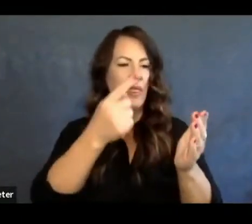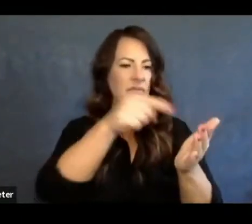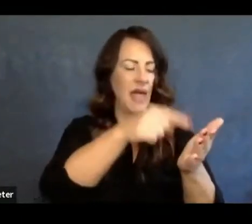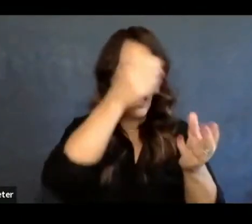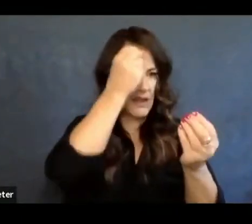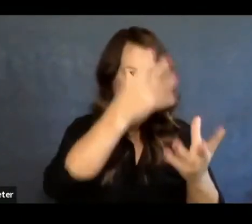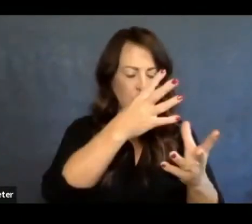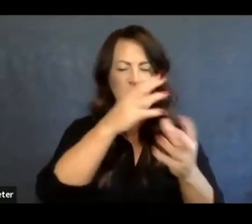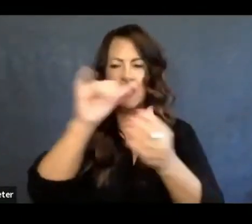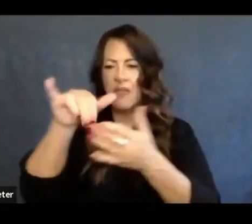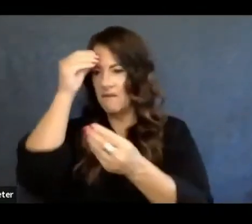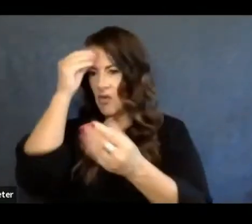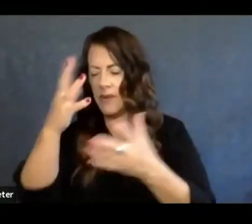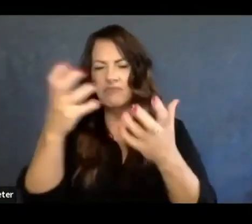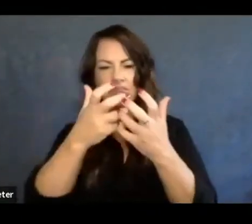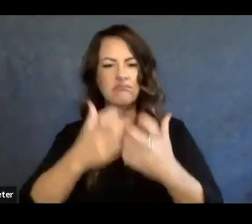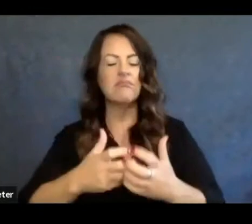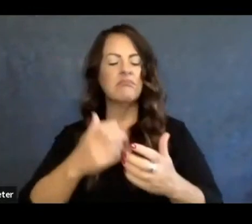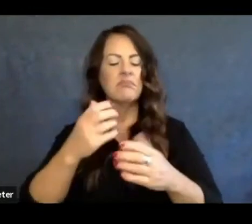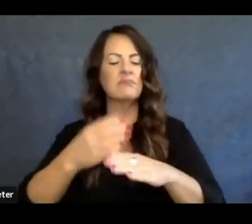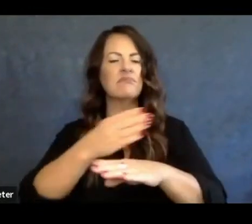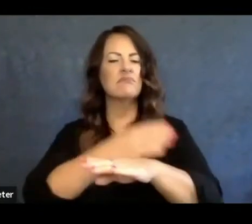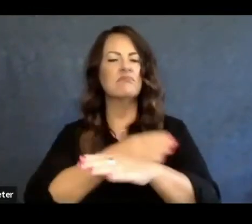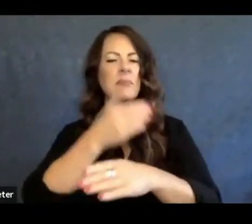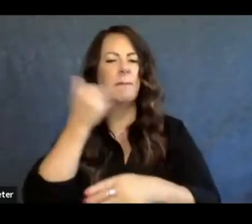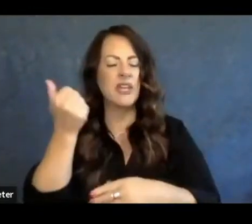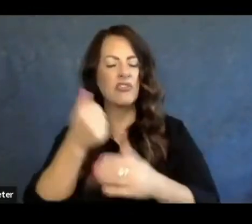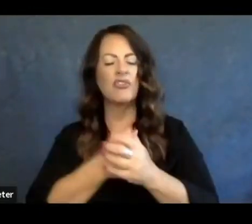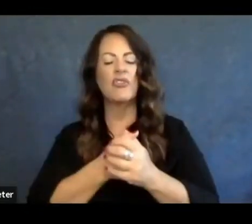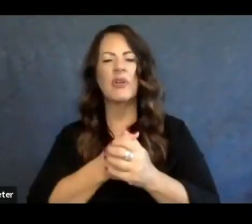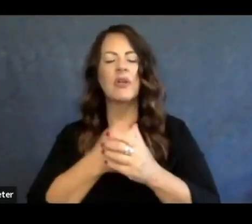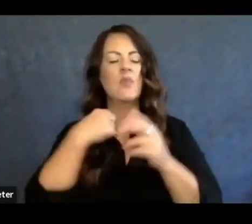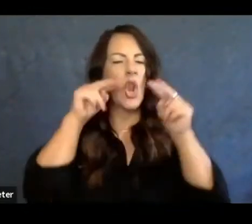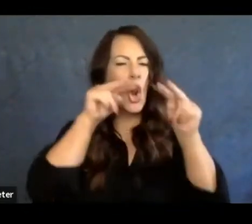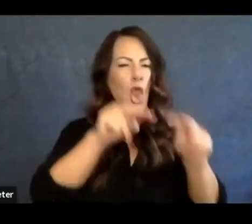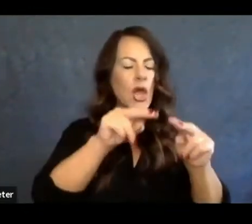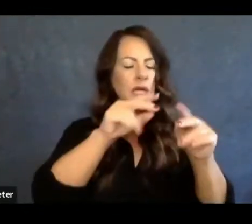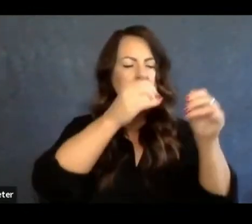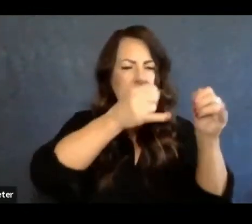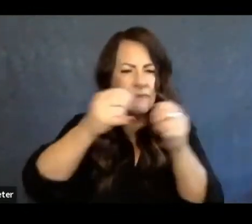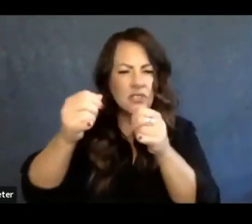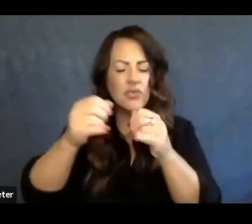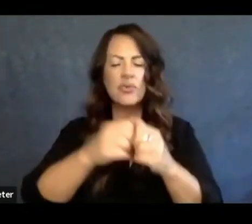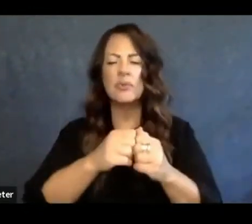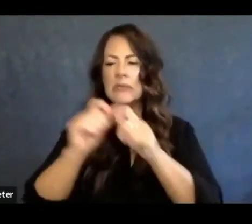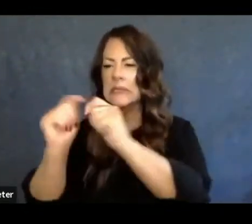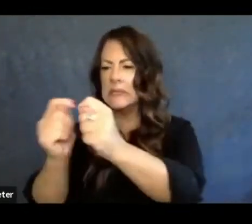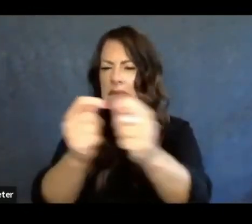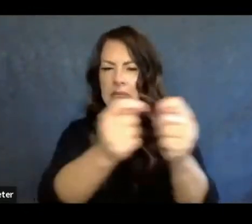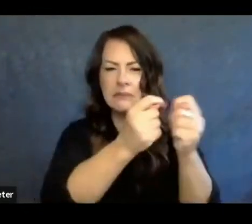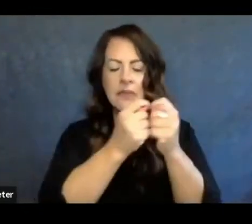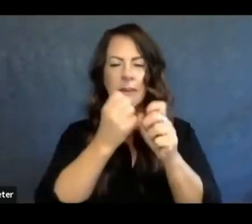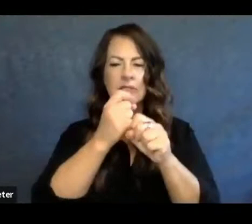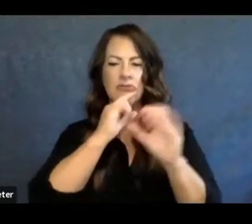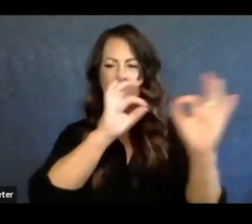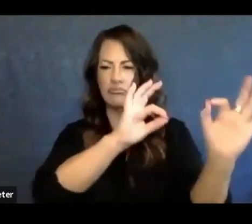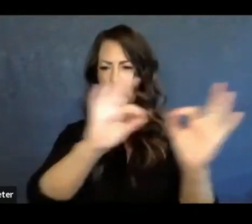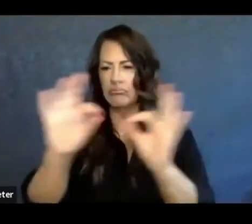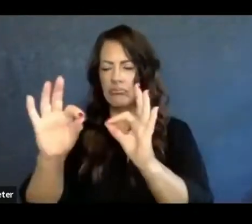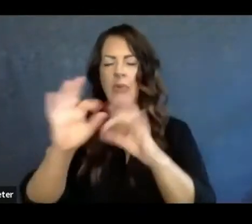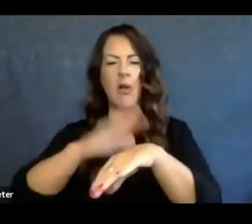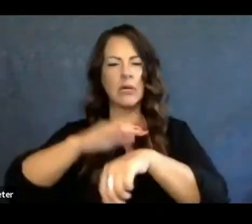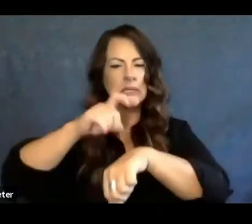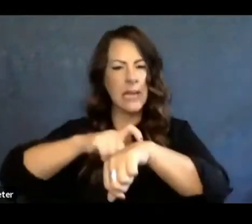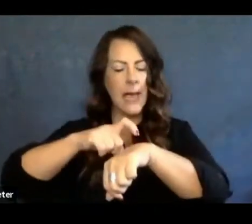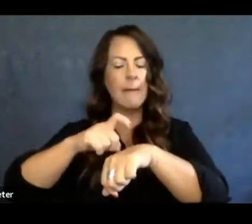more closely, additional individuals and teams to make sure that it's timely and complete, that